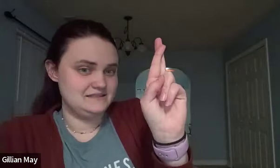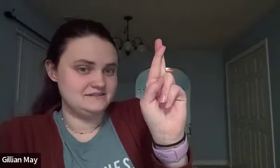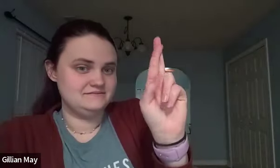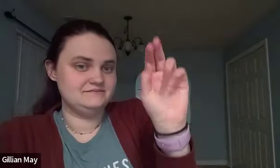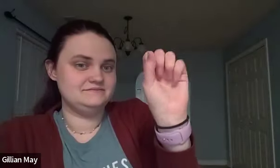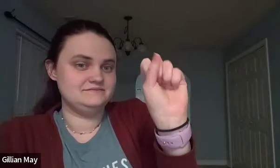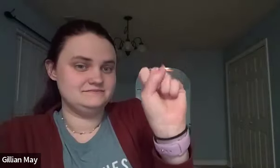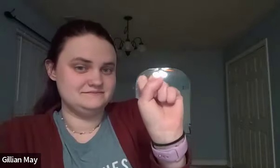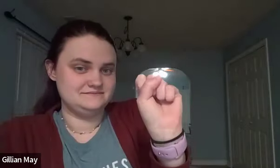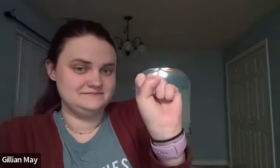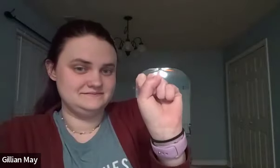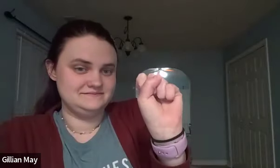S,